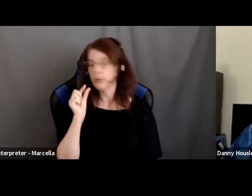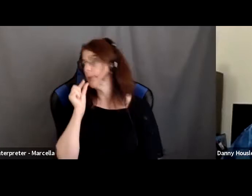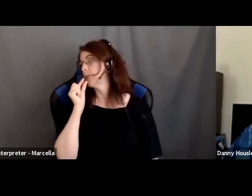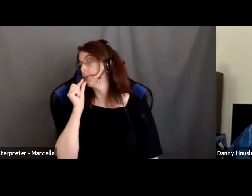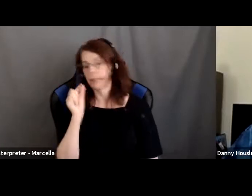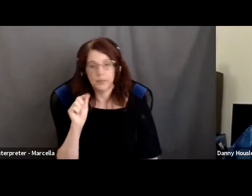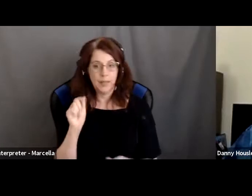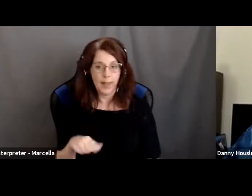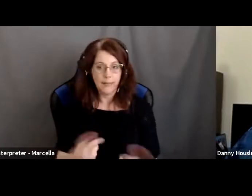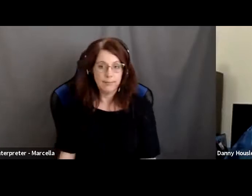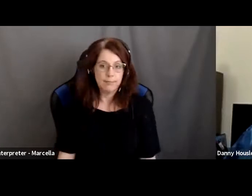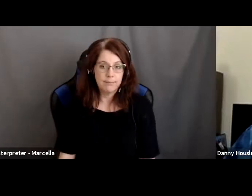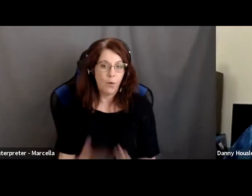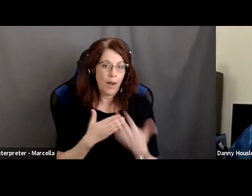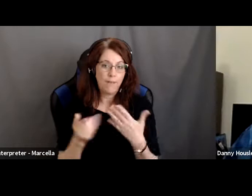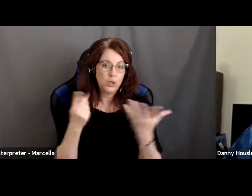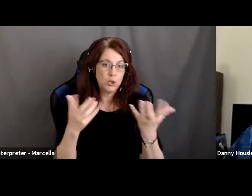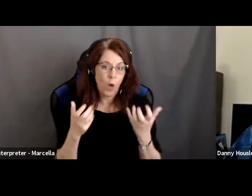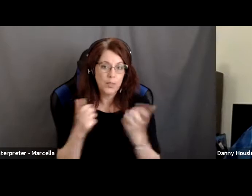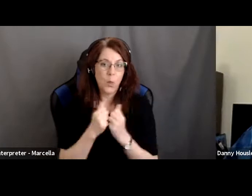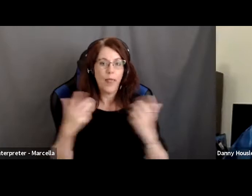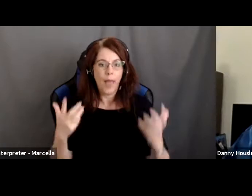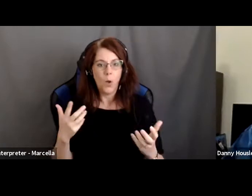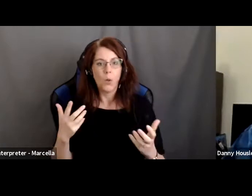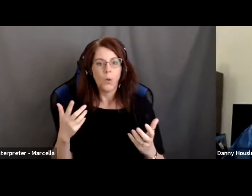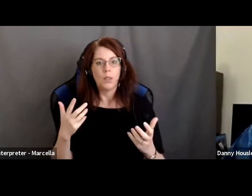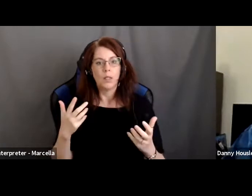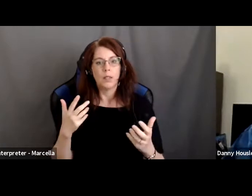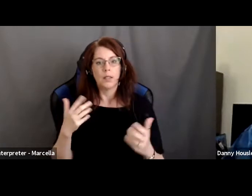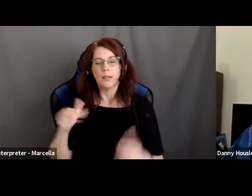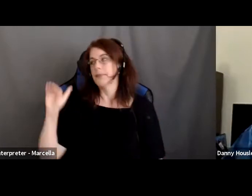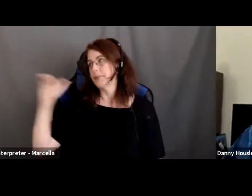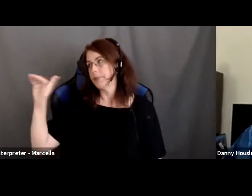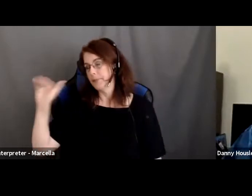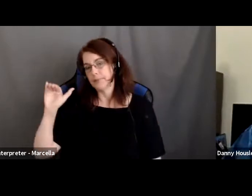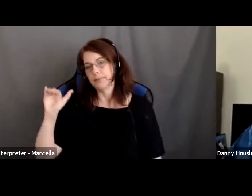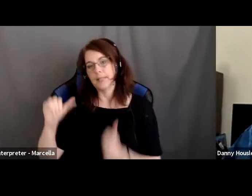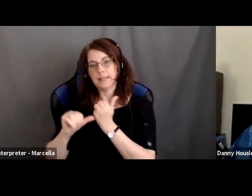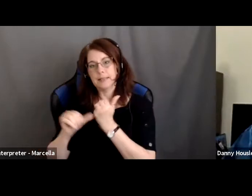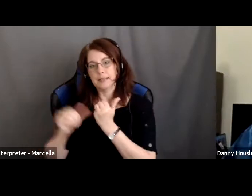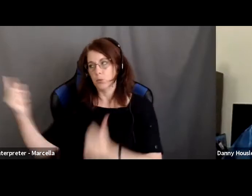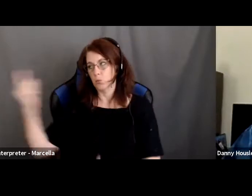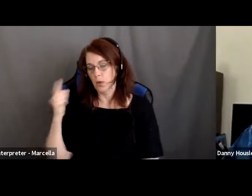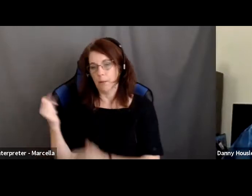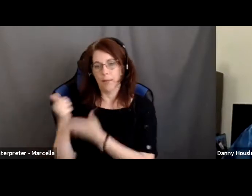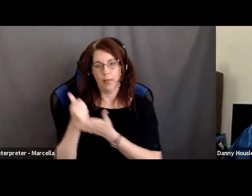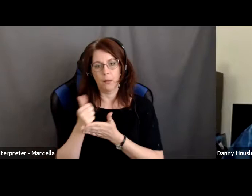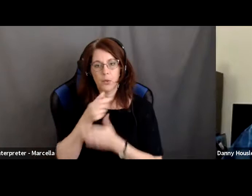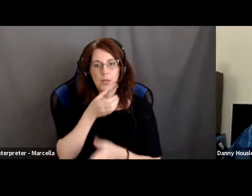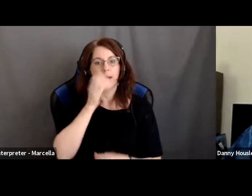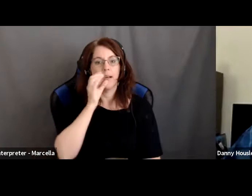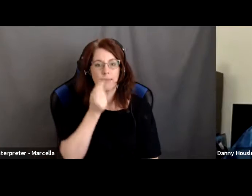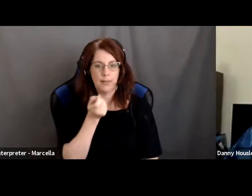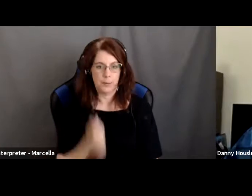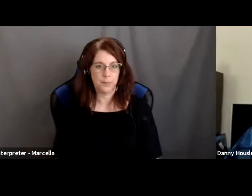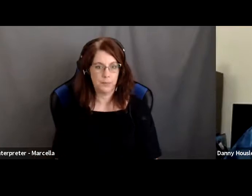her coffee whenever she wants without having to get her attendant to come and help her have a sip. So it